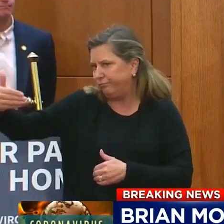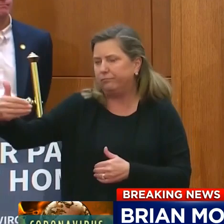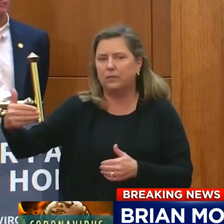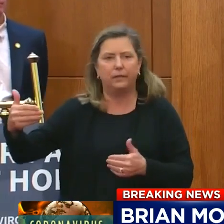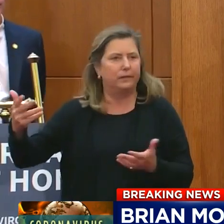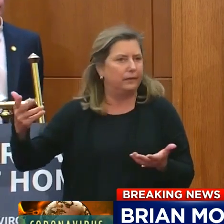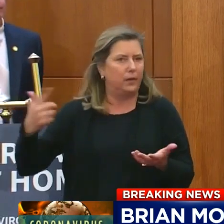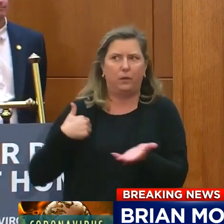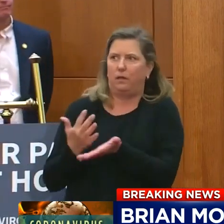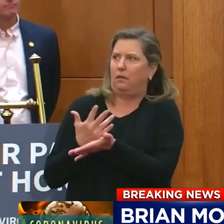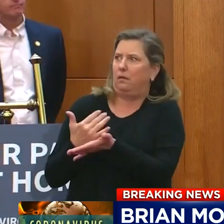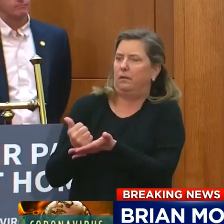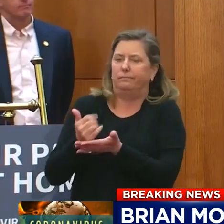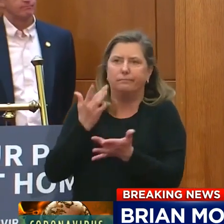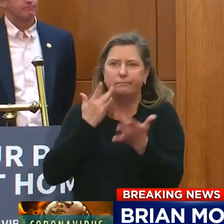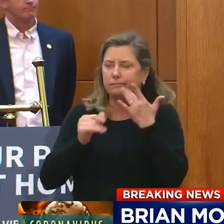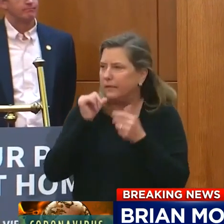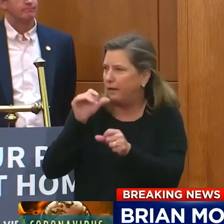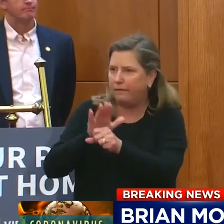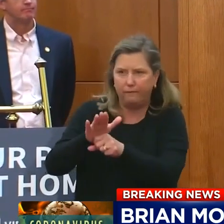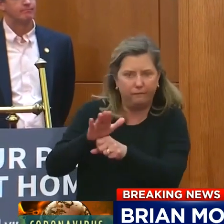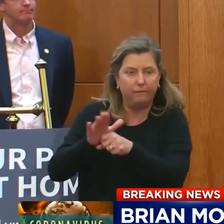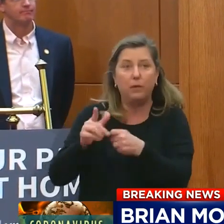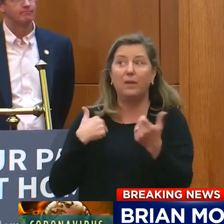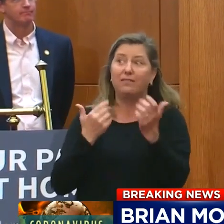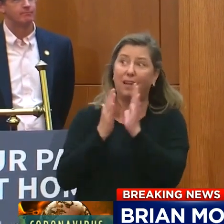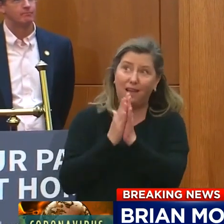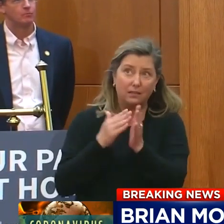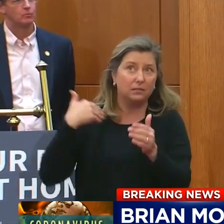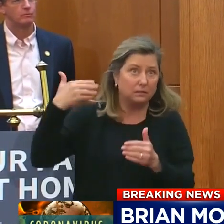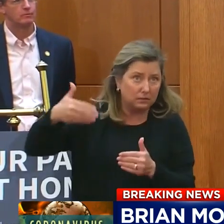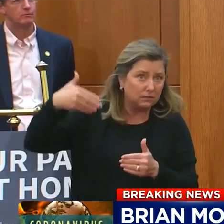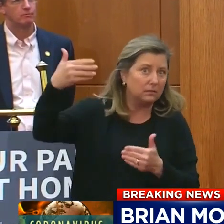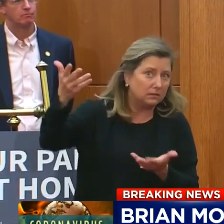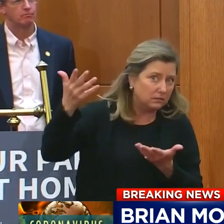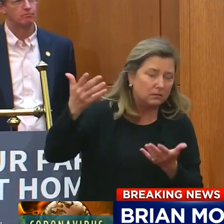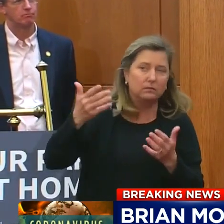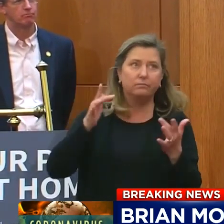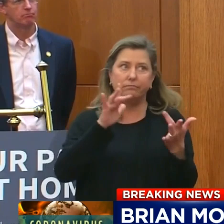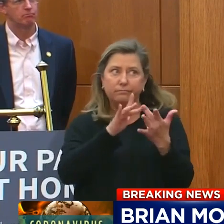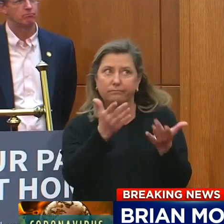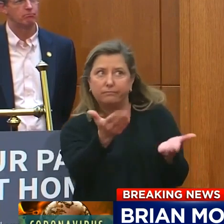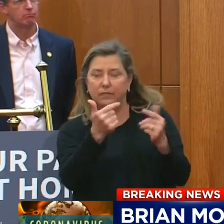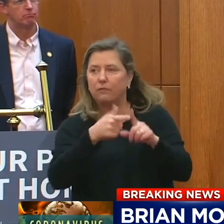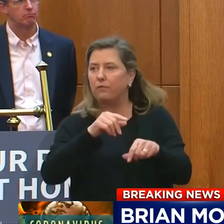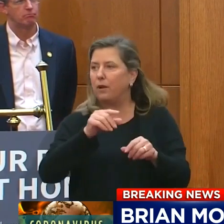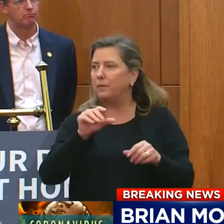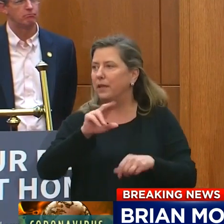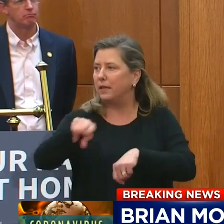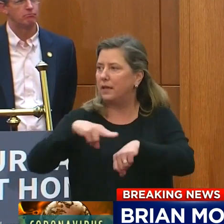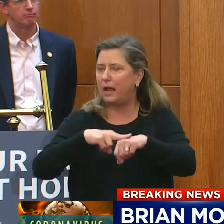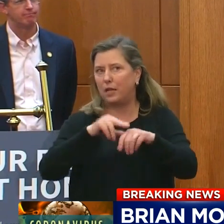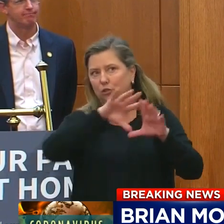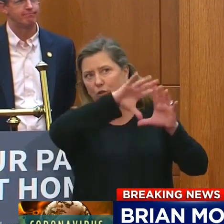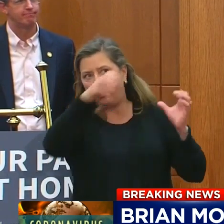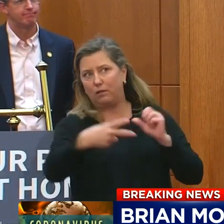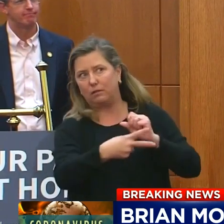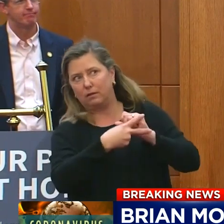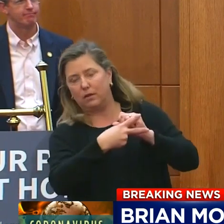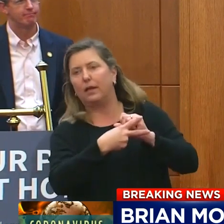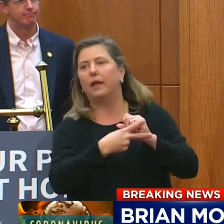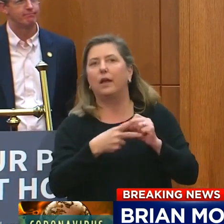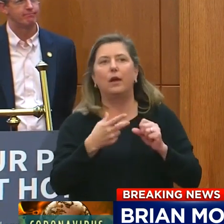woefully short. Numerous requests have been made of our strategic national stockpile, and we've received a